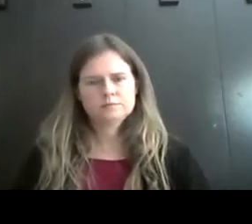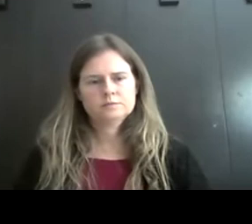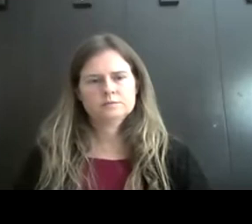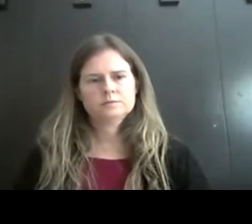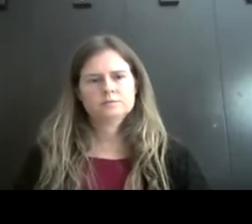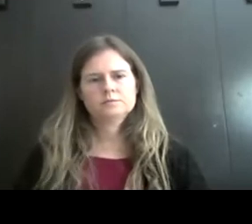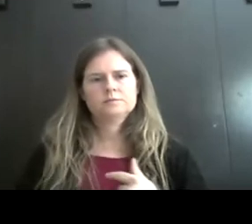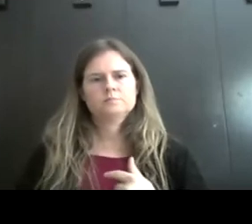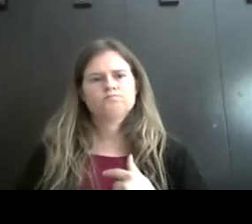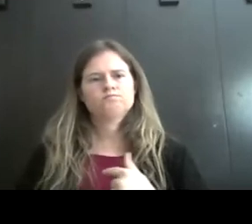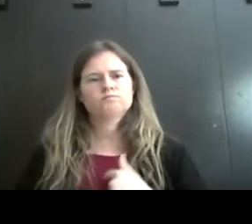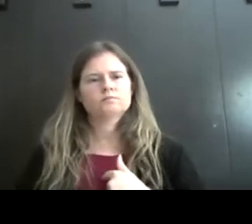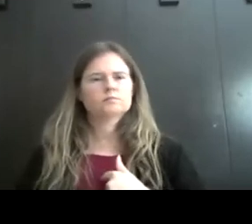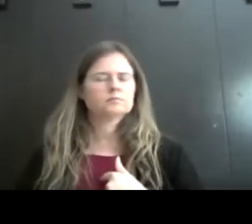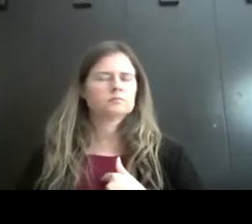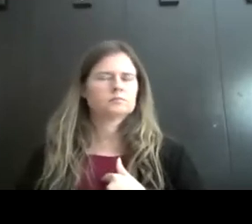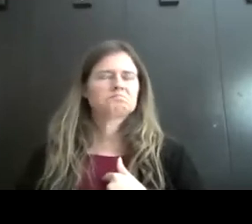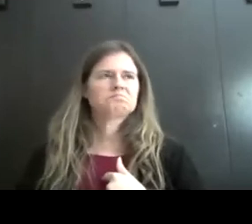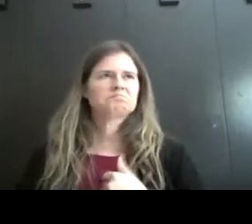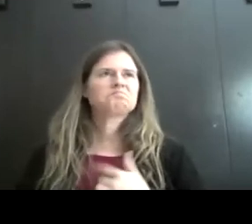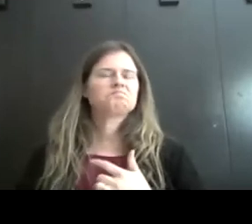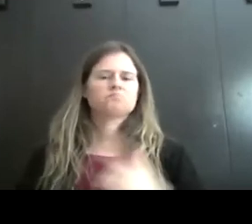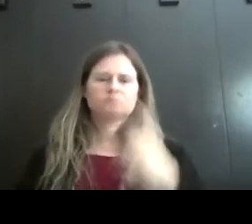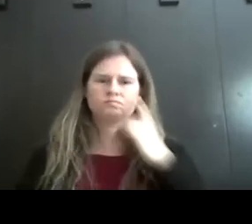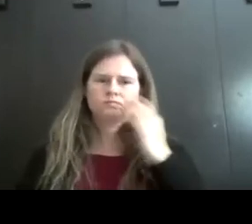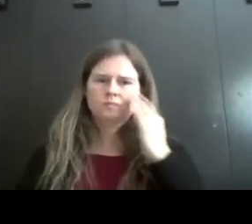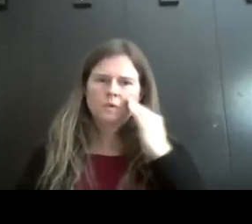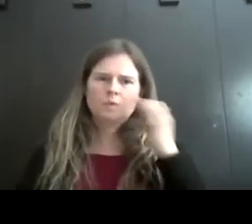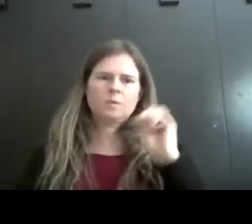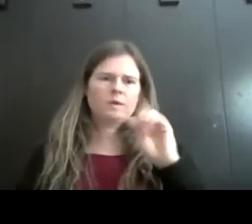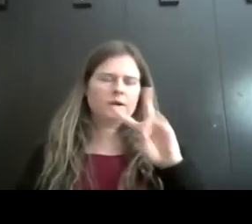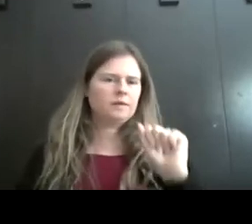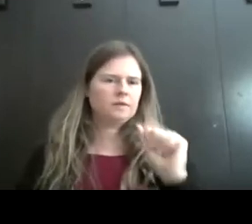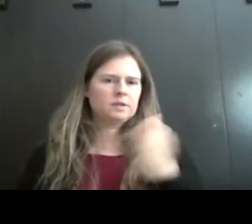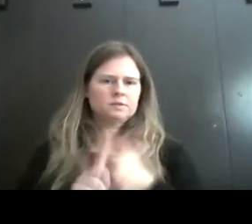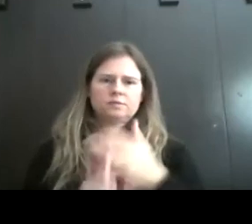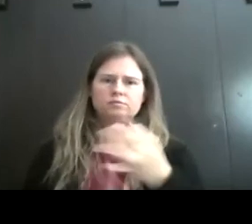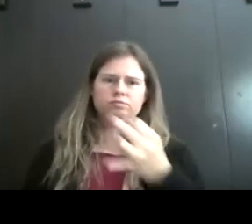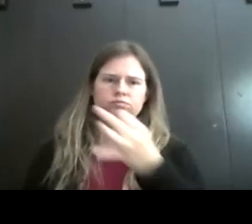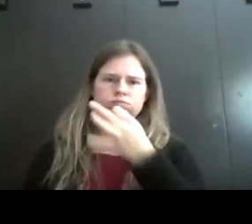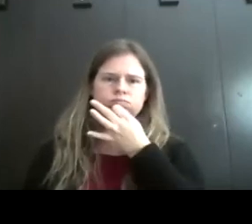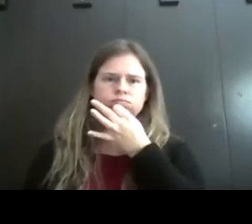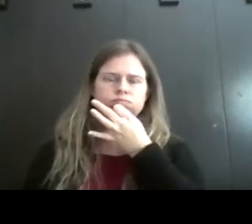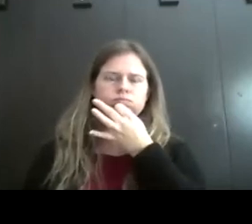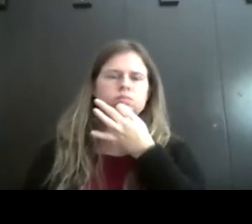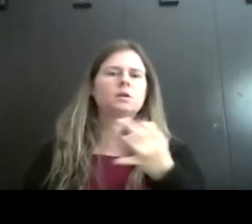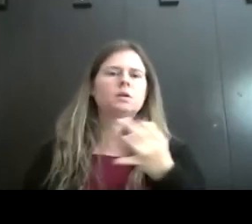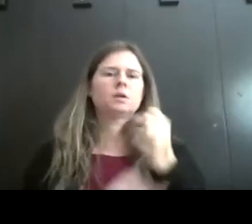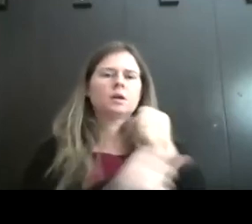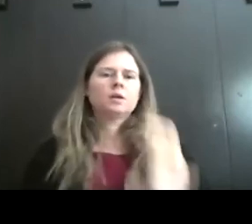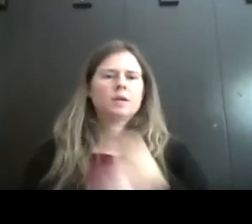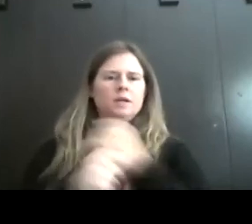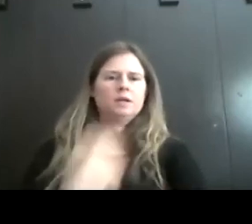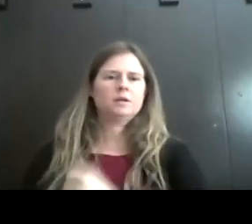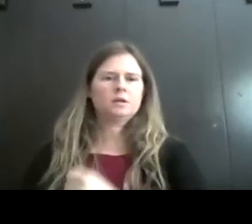Eva, without a doubt, is one of our stronger paddlers. And let me be clear on this. She's not one of our stronger